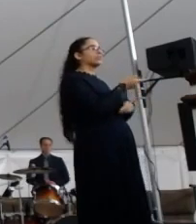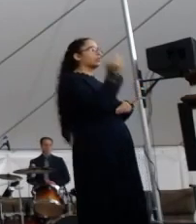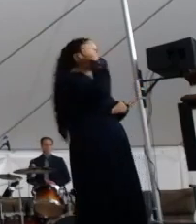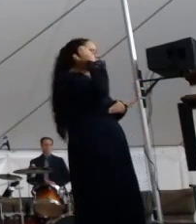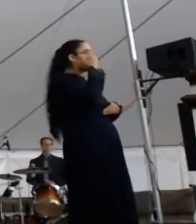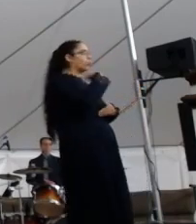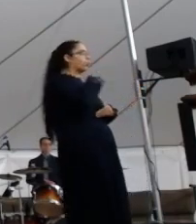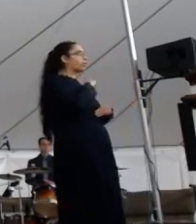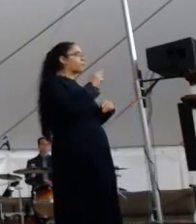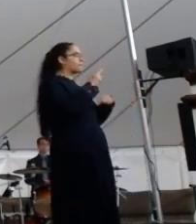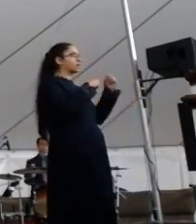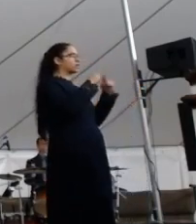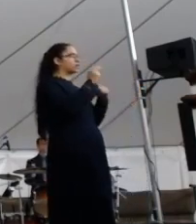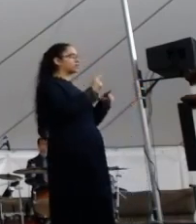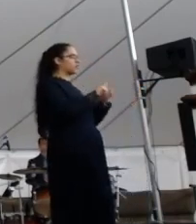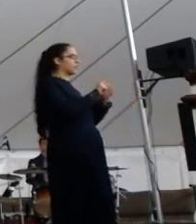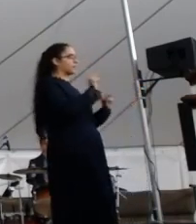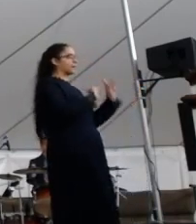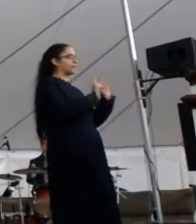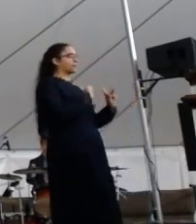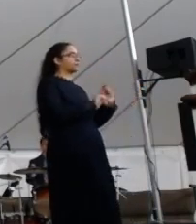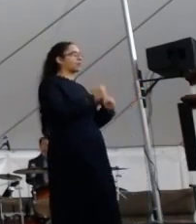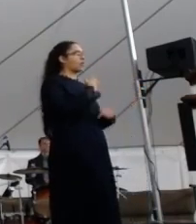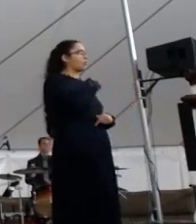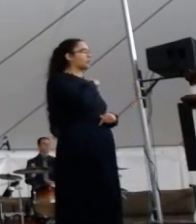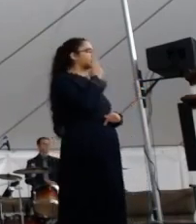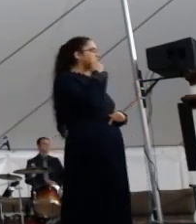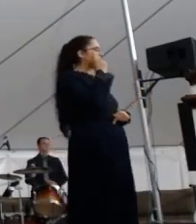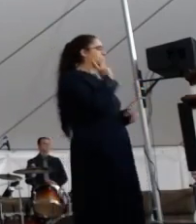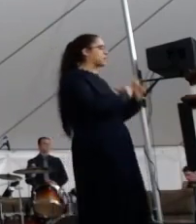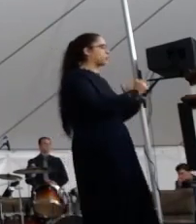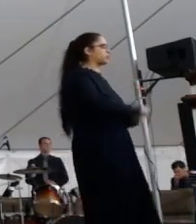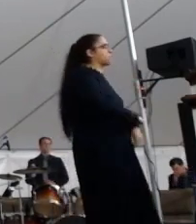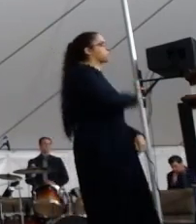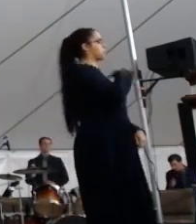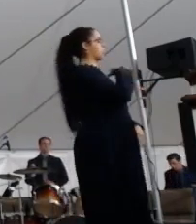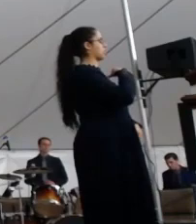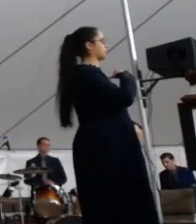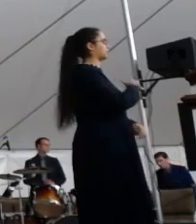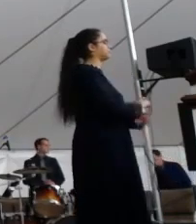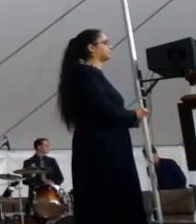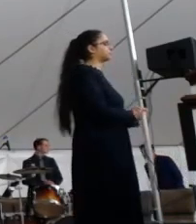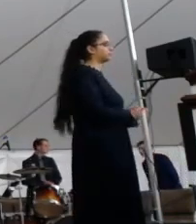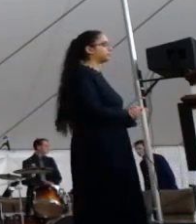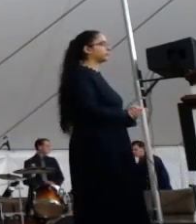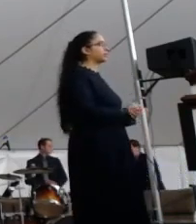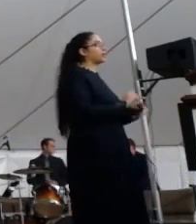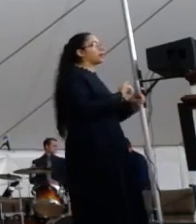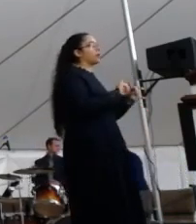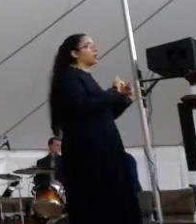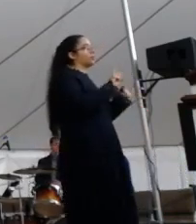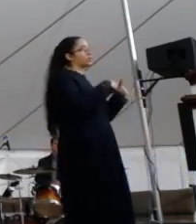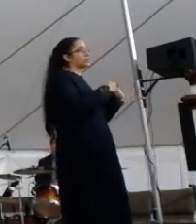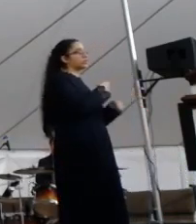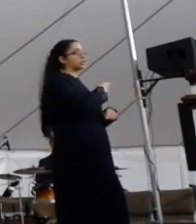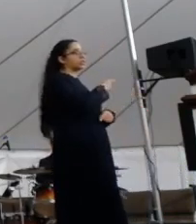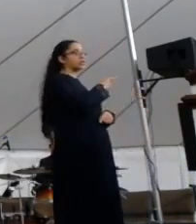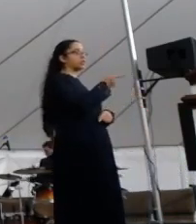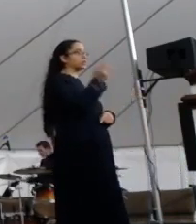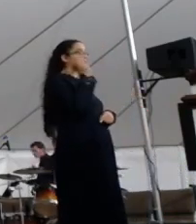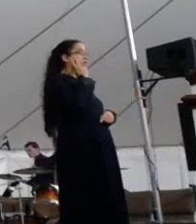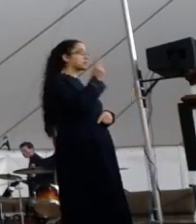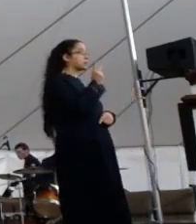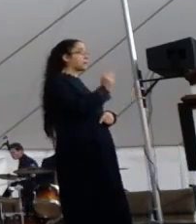It's because we see a few that get lifted up with pride and they think they're better than everybody else. But I'm going to tell you, for everyone that gets lifted up